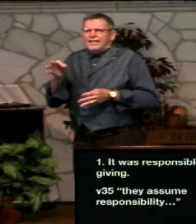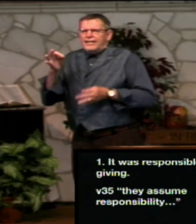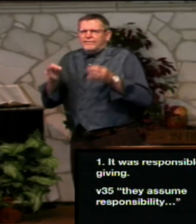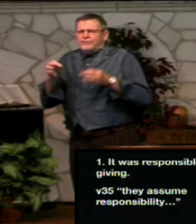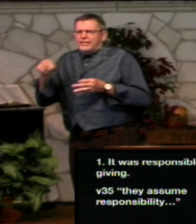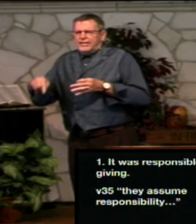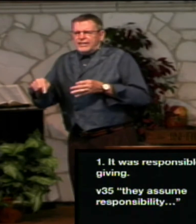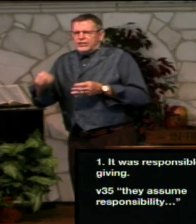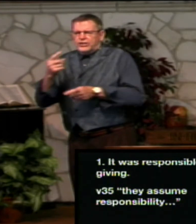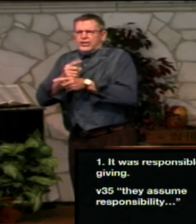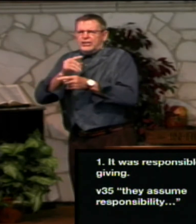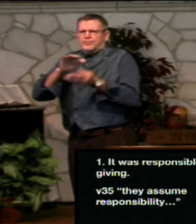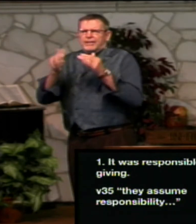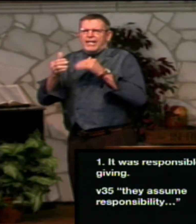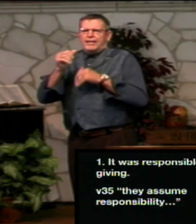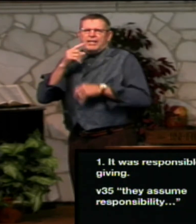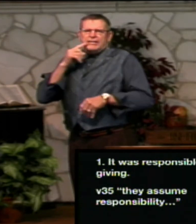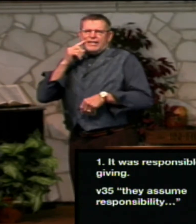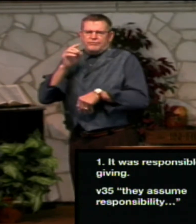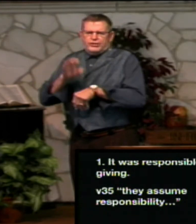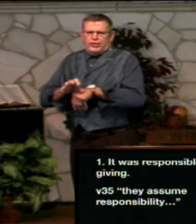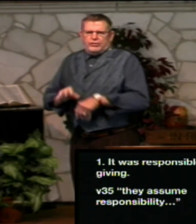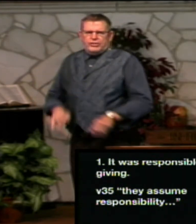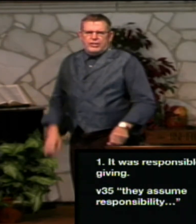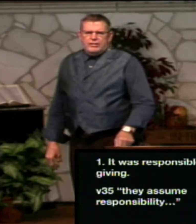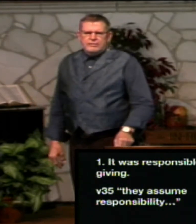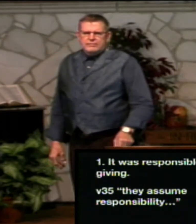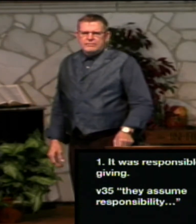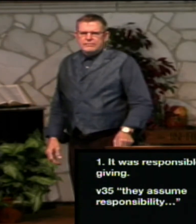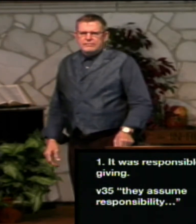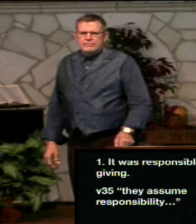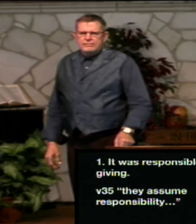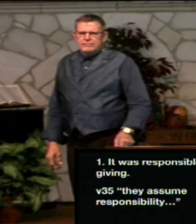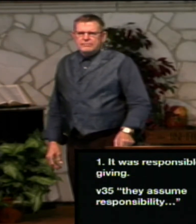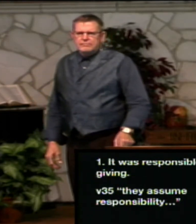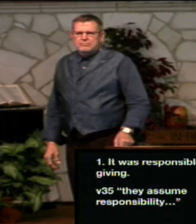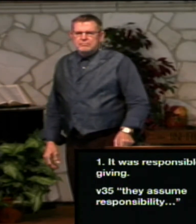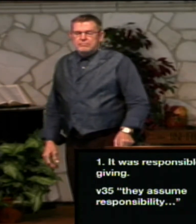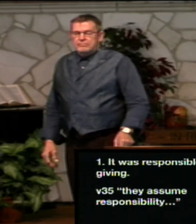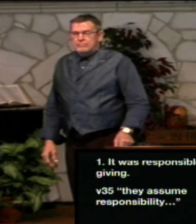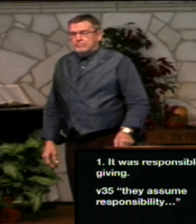what if this just became a deaf church?